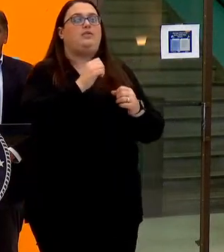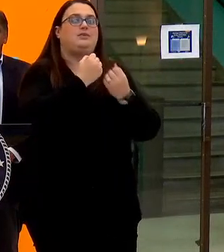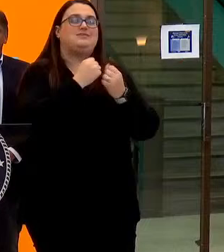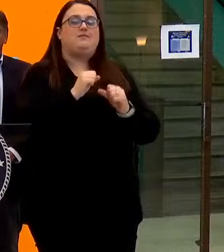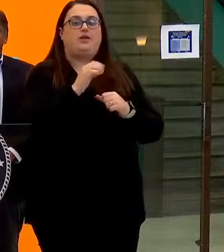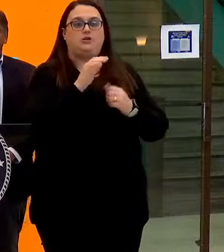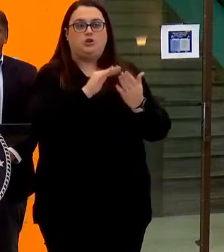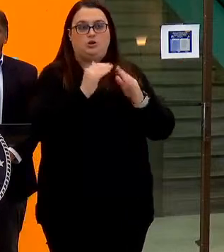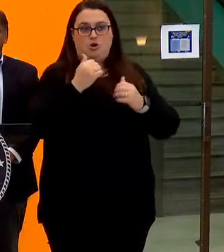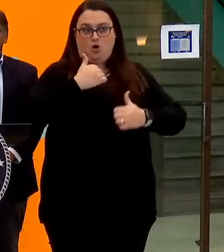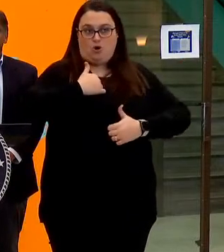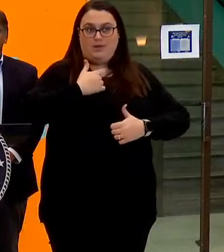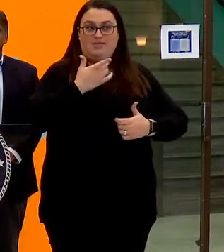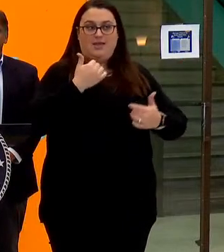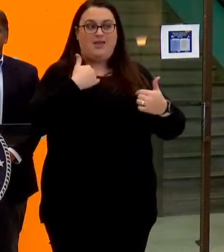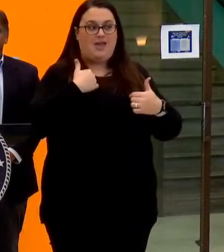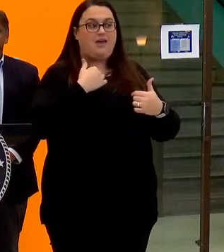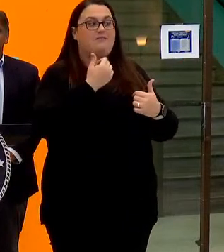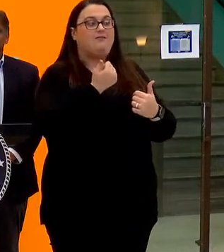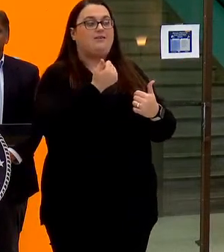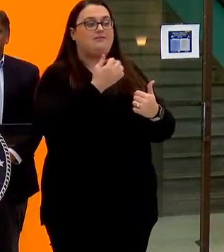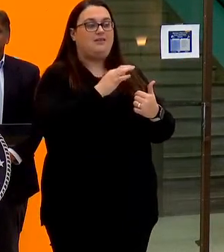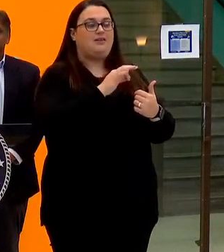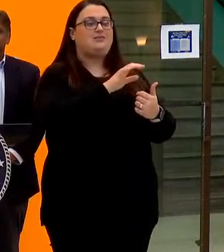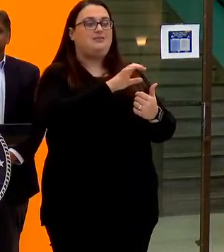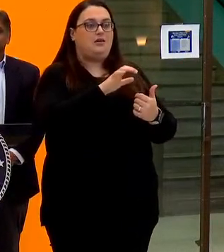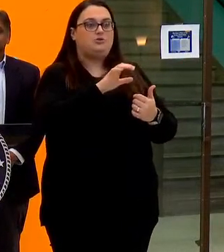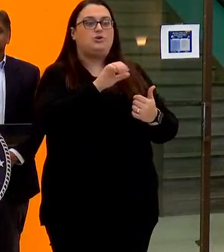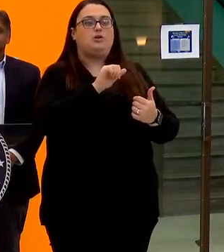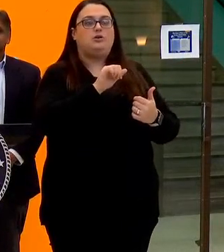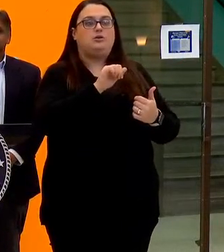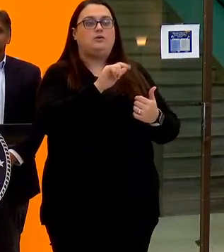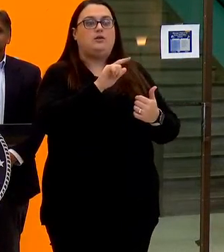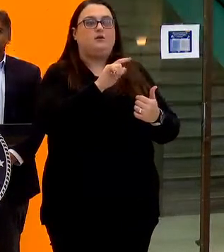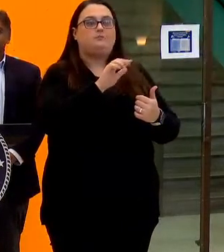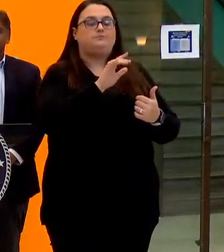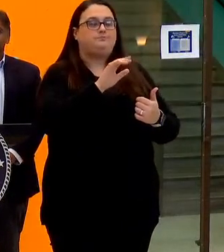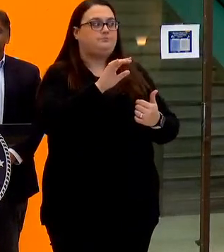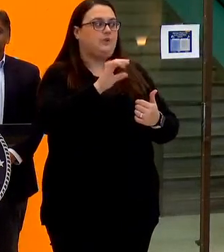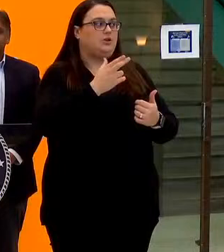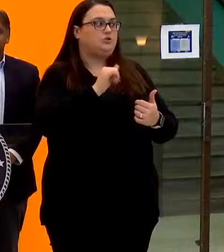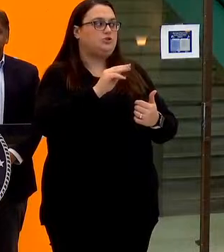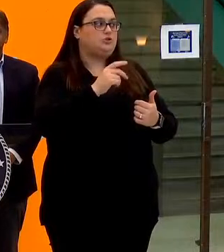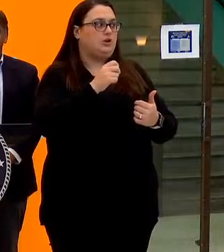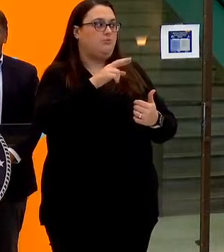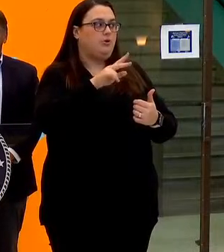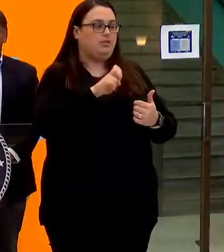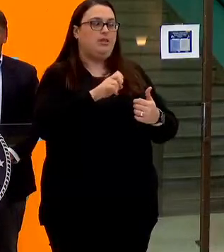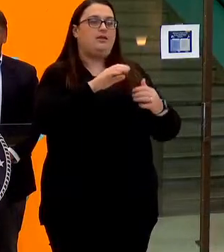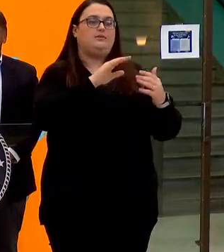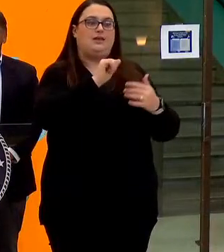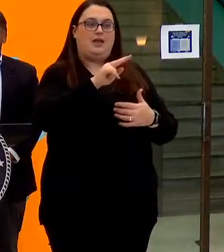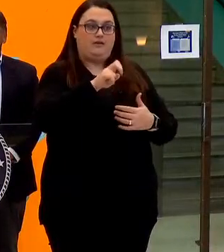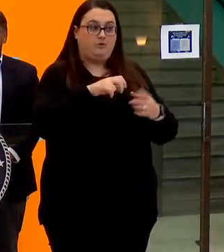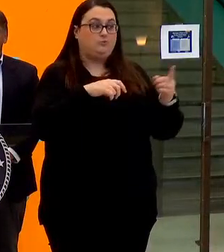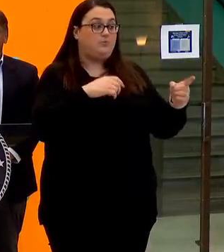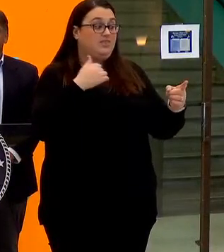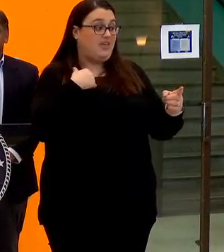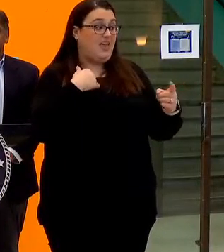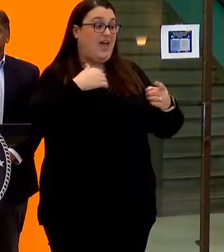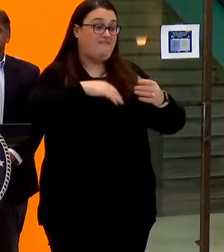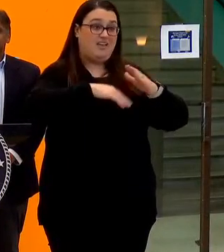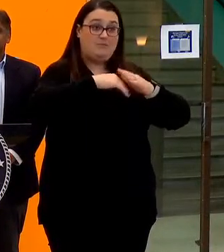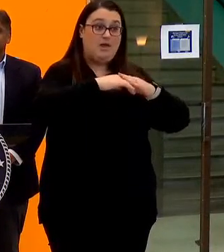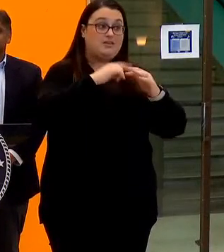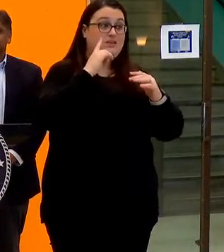That site does have capacity, and it is a slight expansion of 106 individuals. That includes capacity